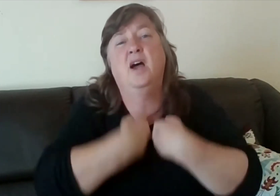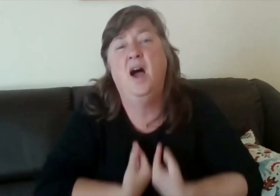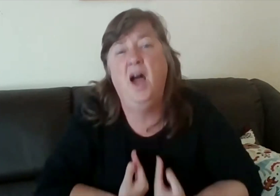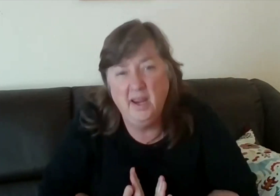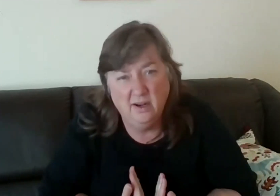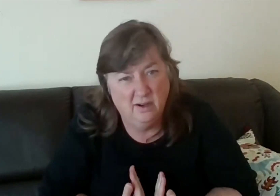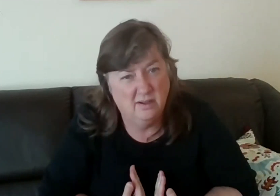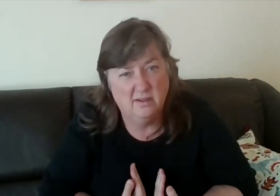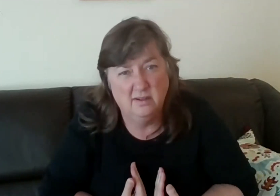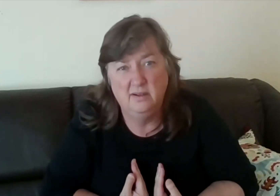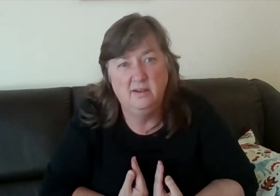Tired.